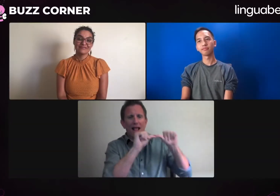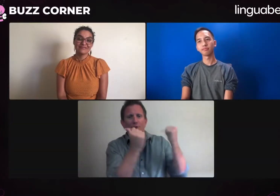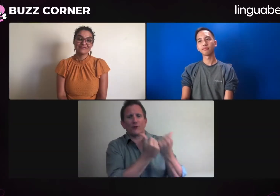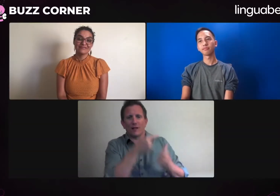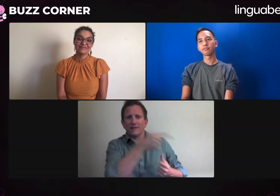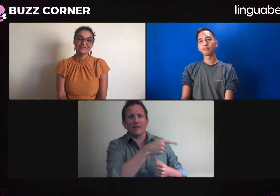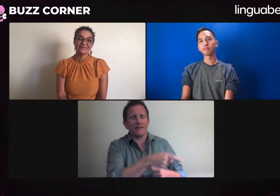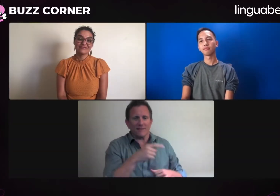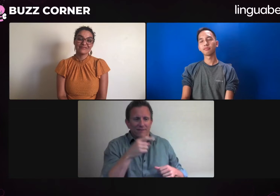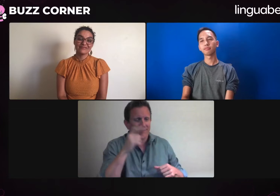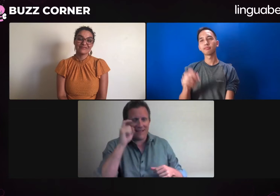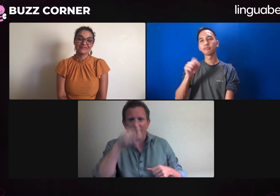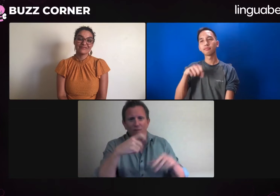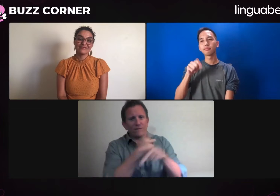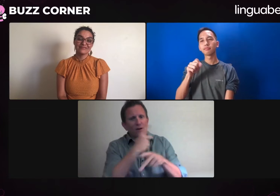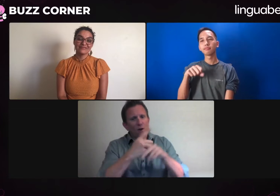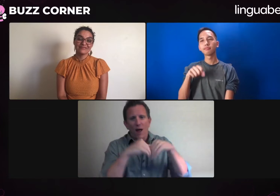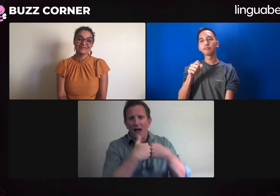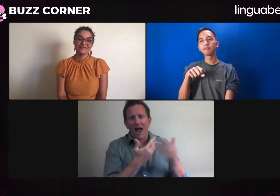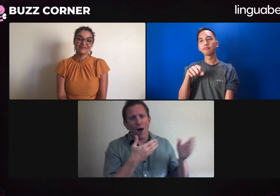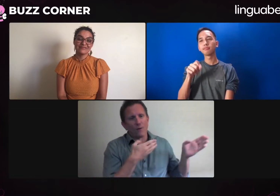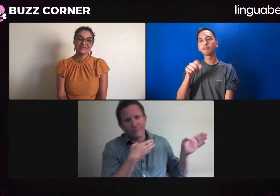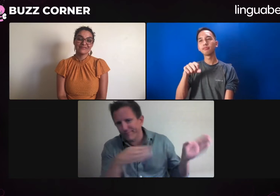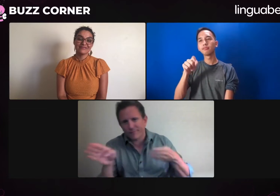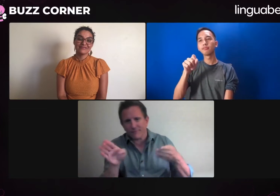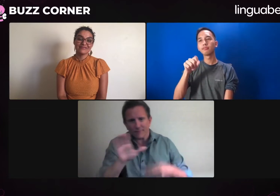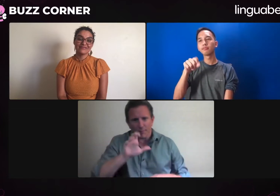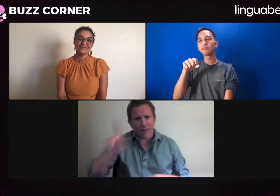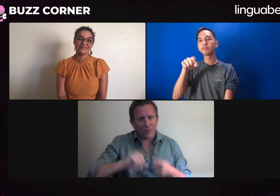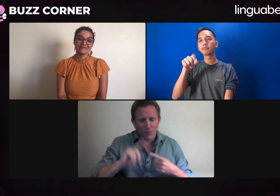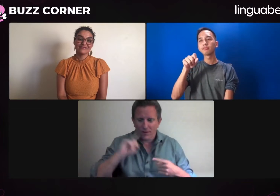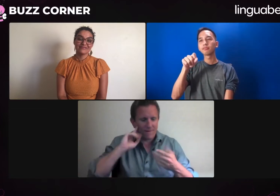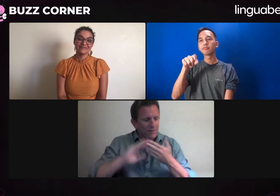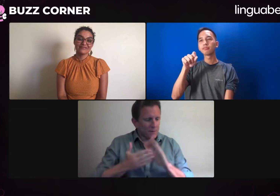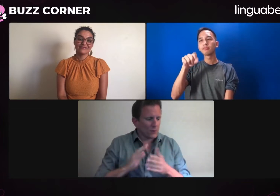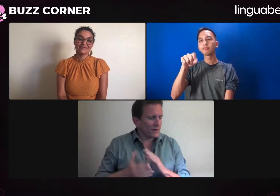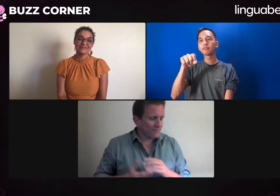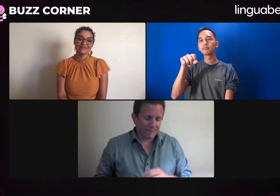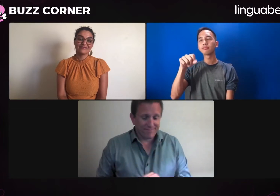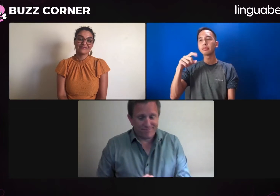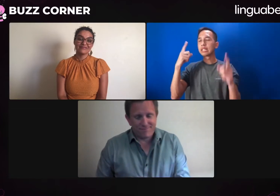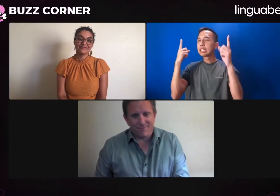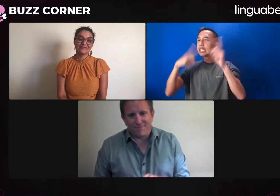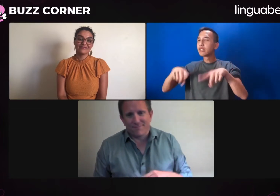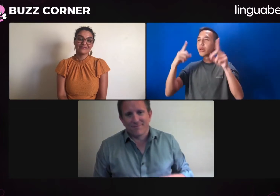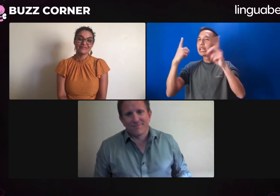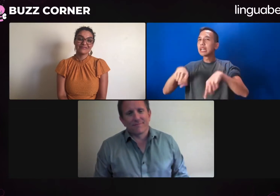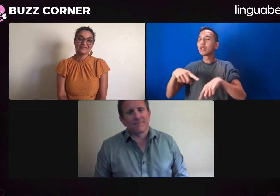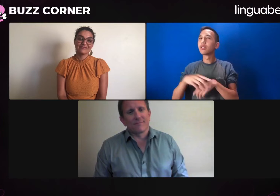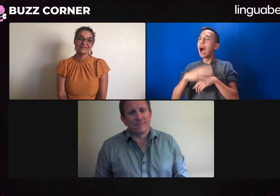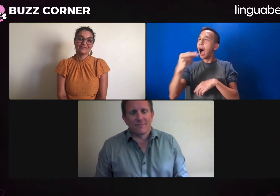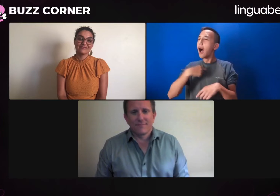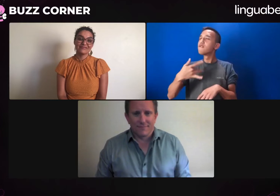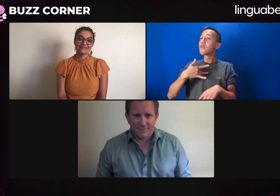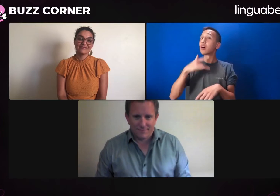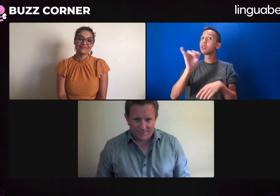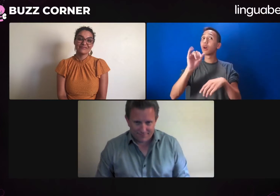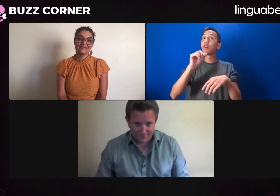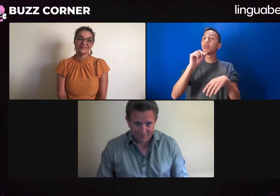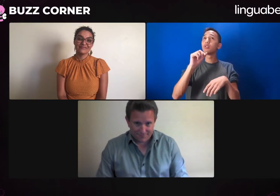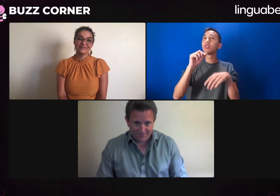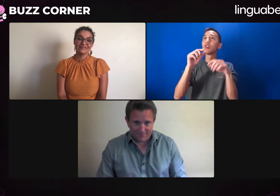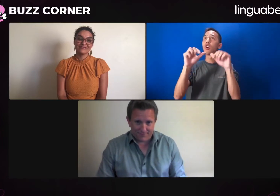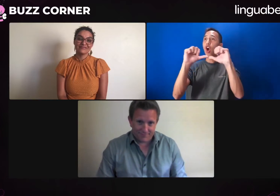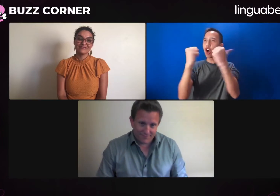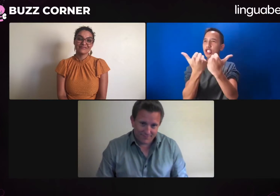of who makes it through those gates, those interpreters who are going through these agencies. And really, we have to push that power back